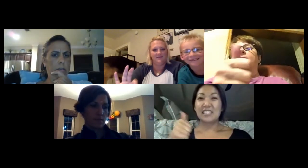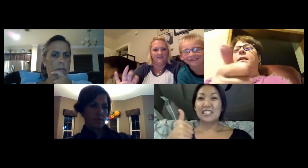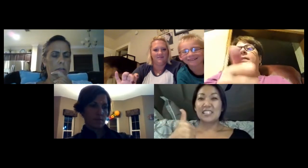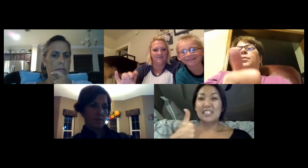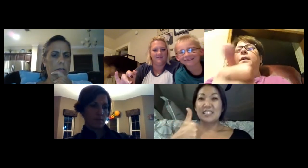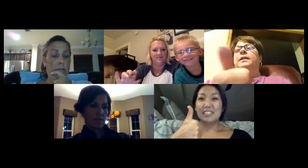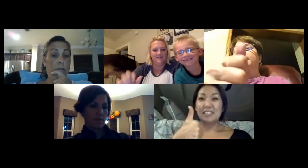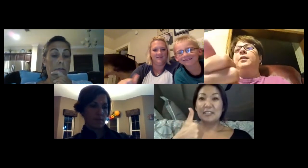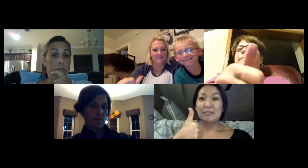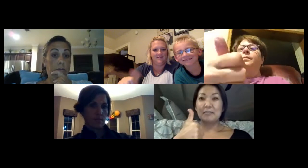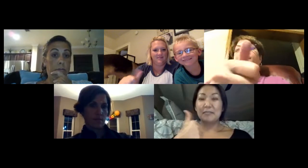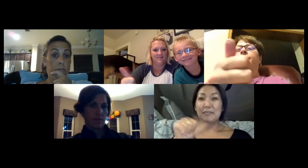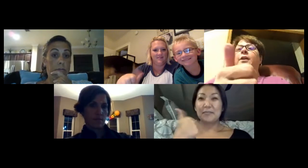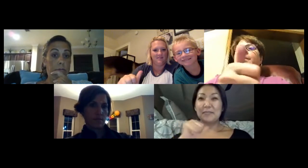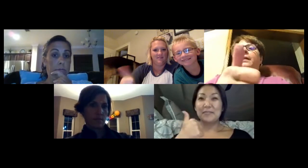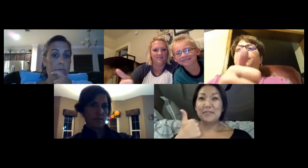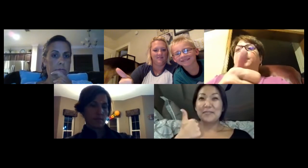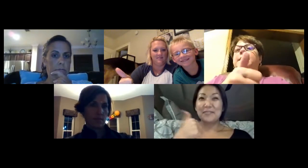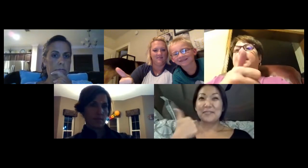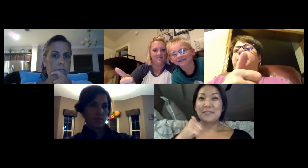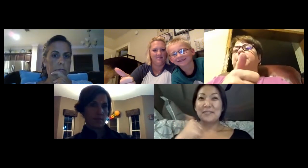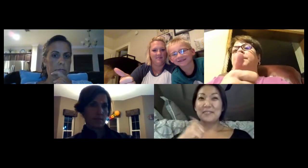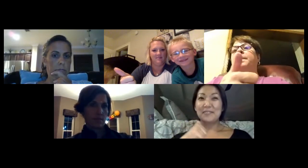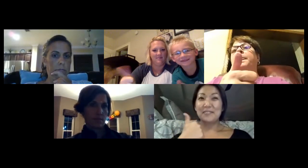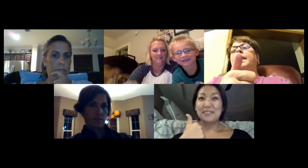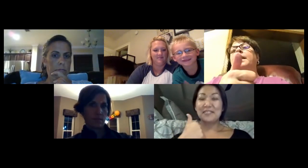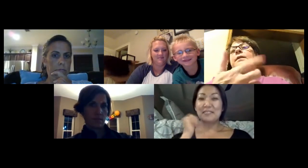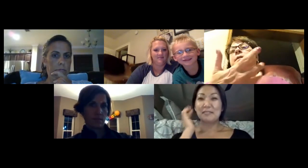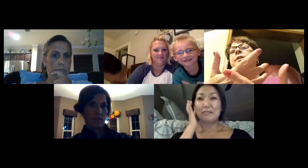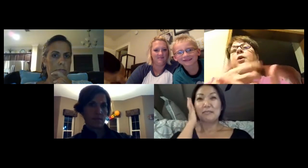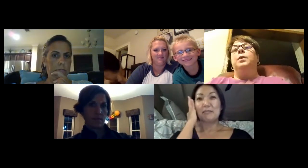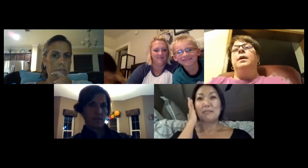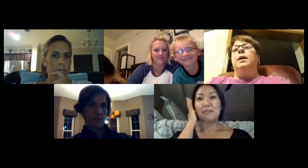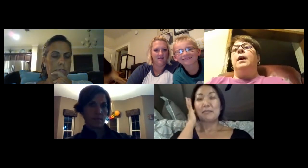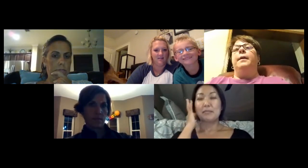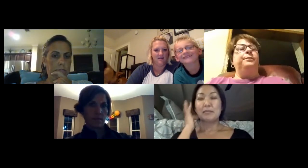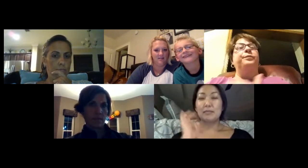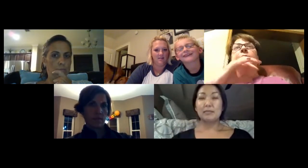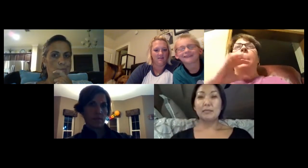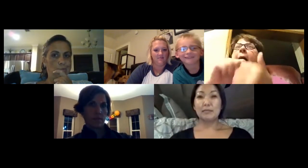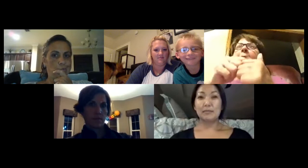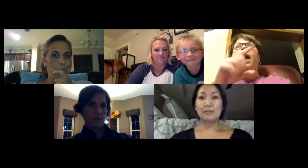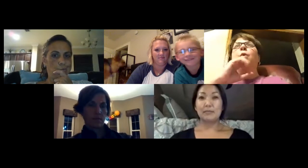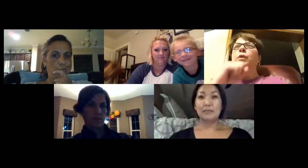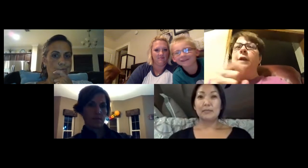10. Wiggling your finger back and forth, 10. So, how old are